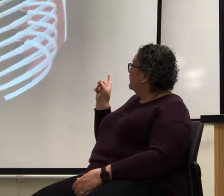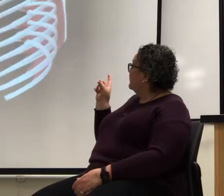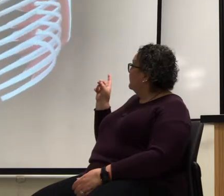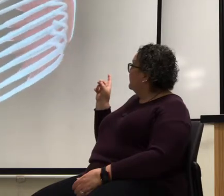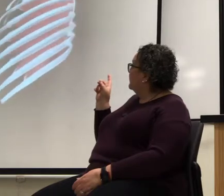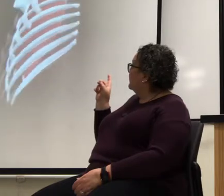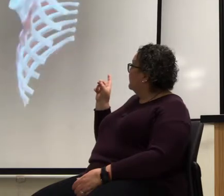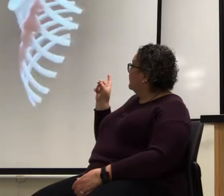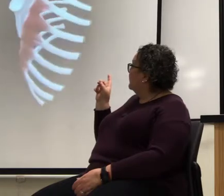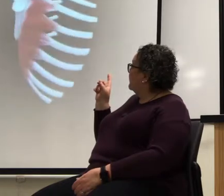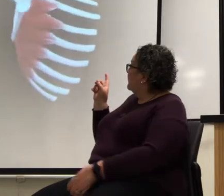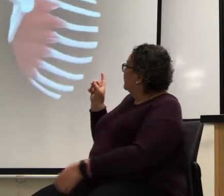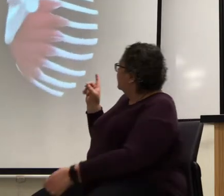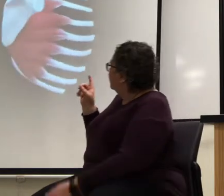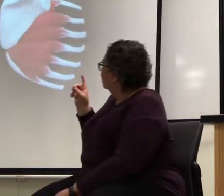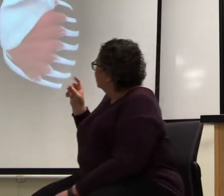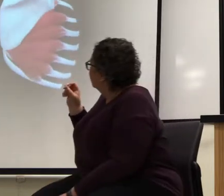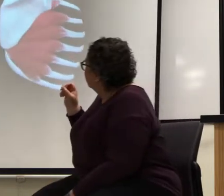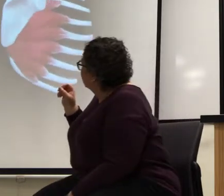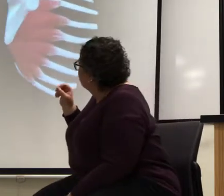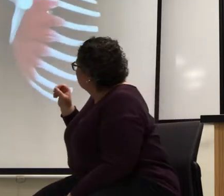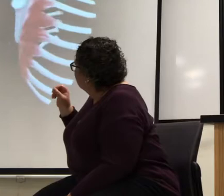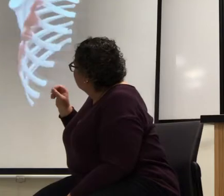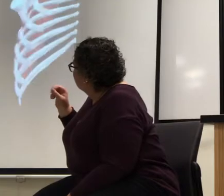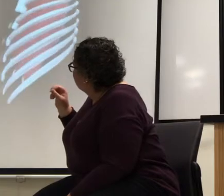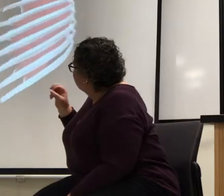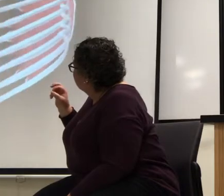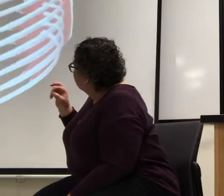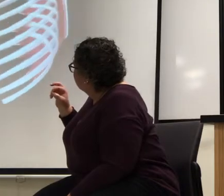All along the rib cage there.